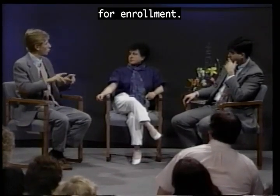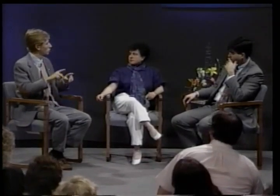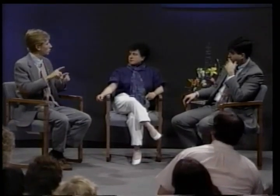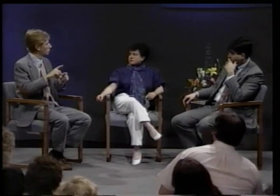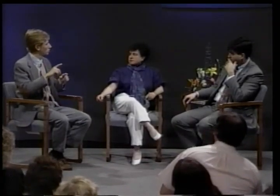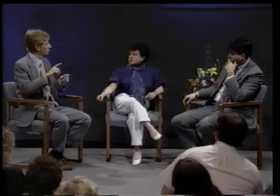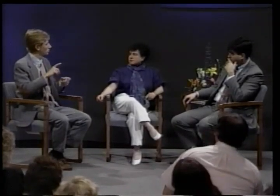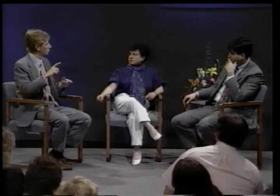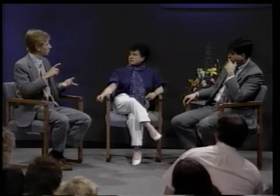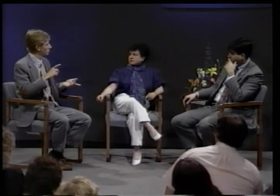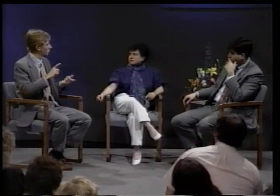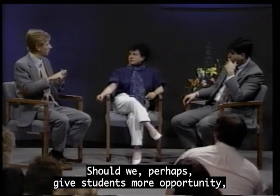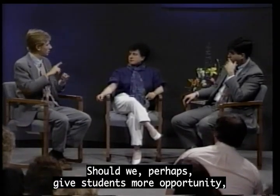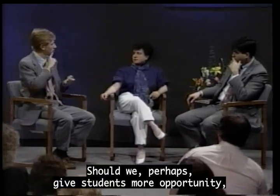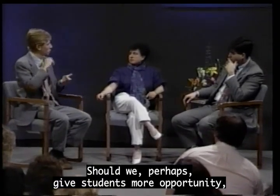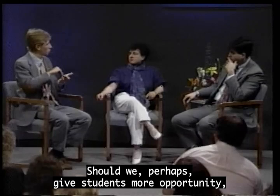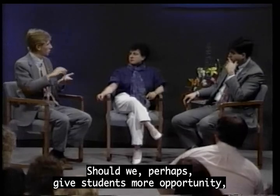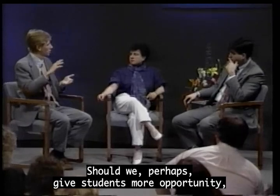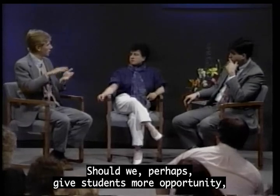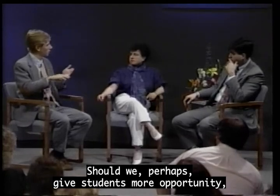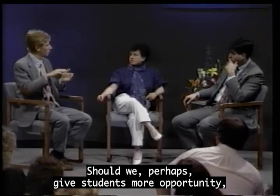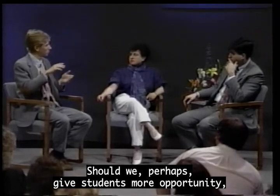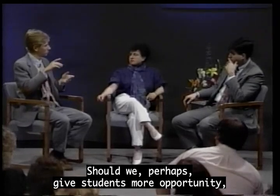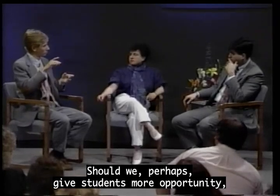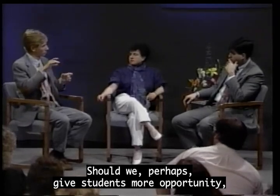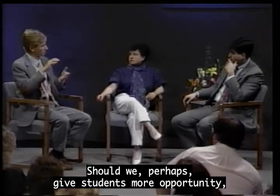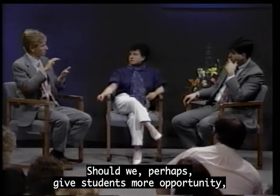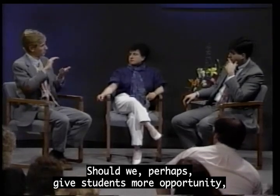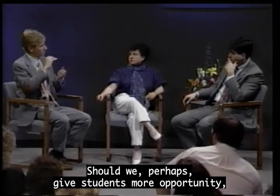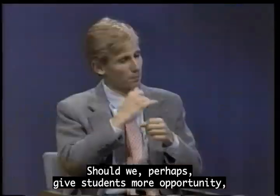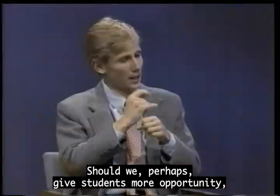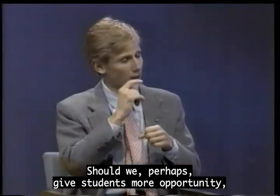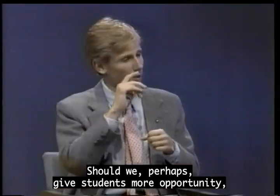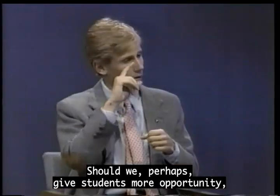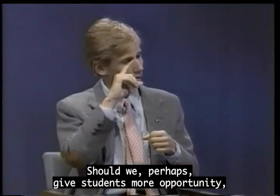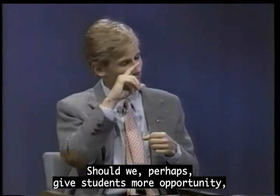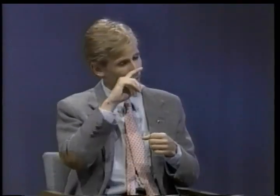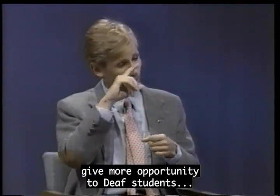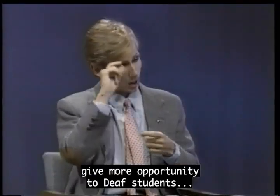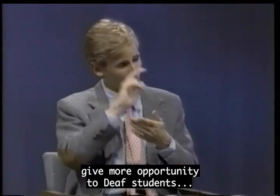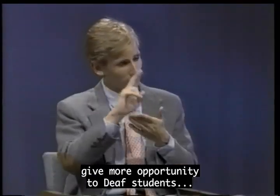Should we perhaps give students more opportunity, give more opportunity to deaf students